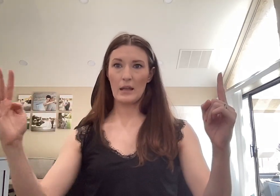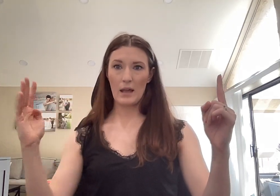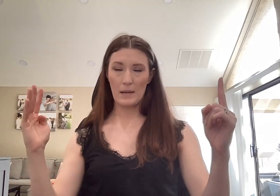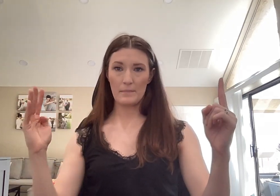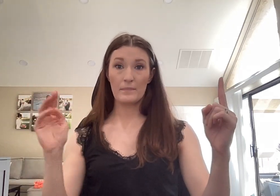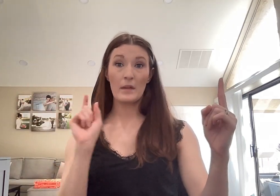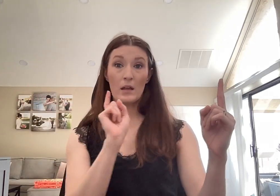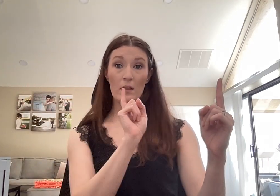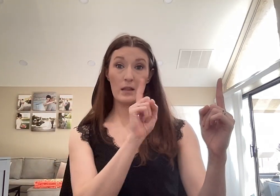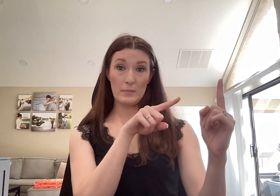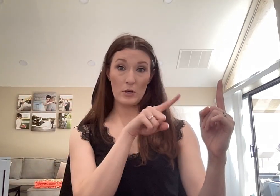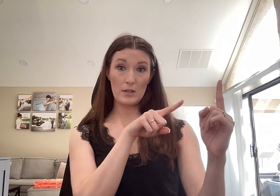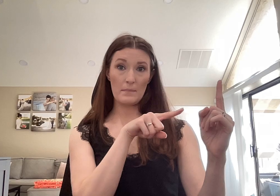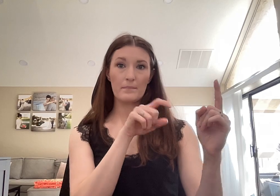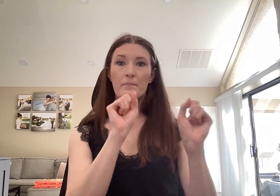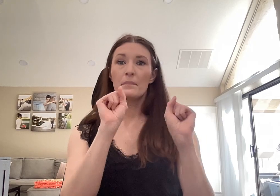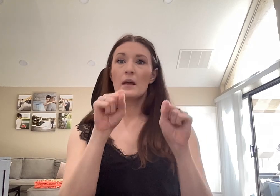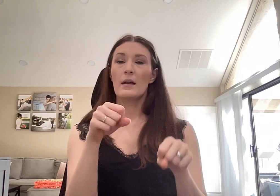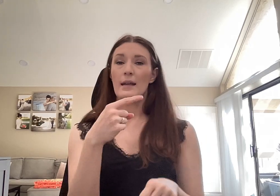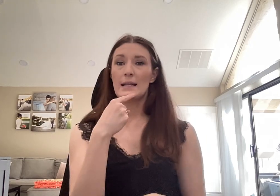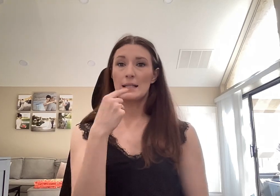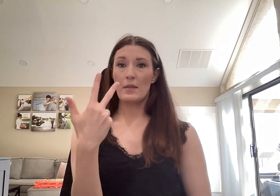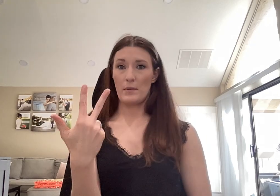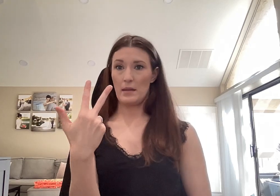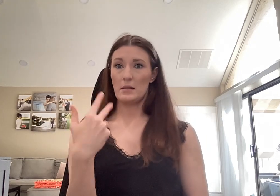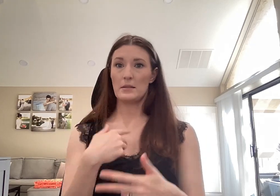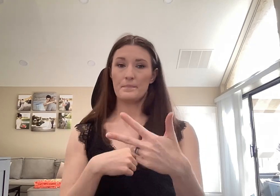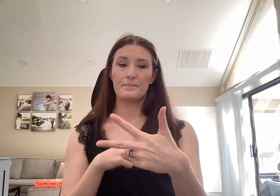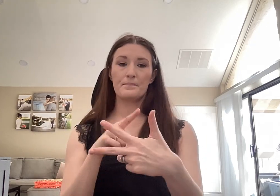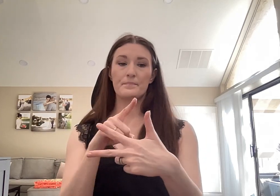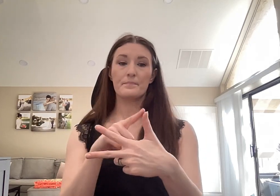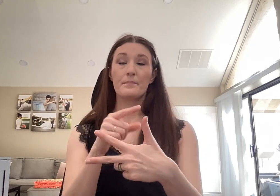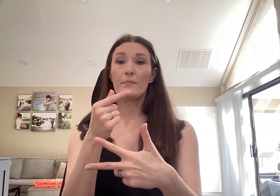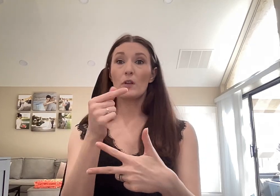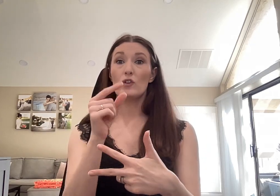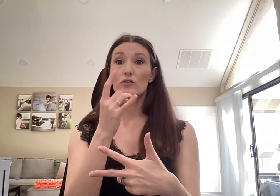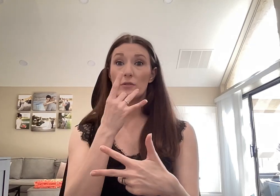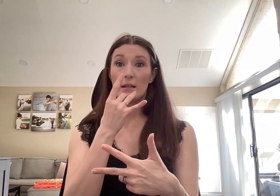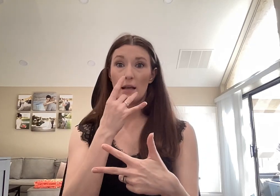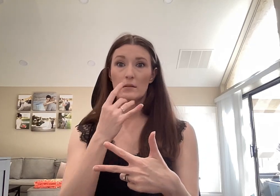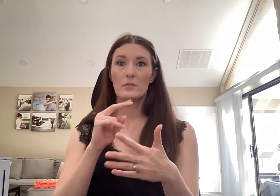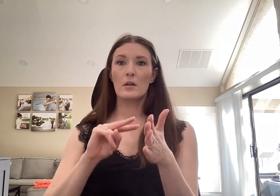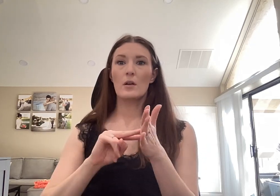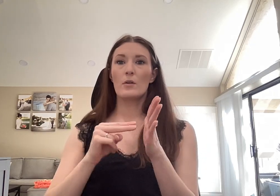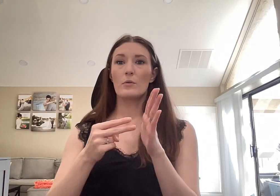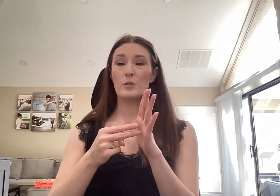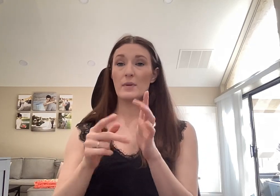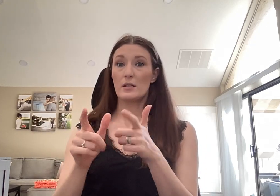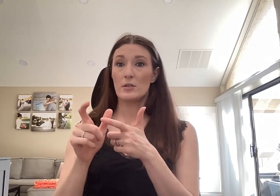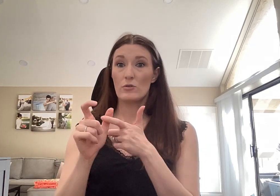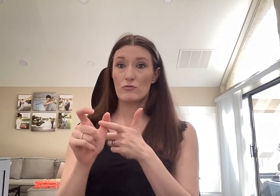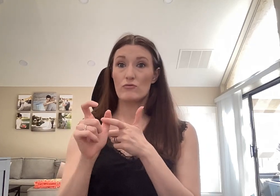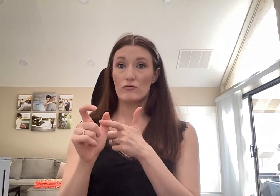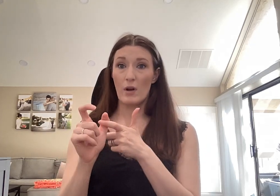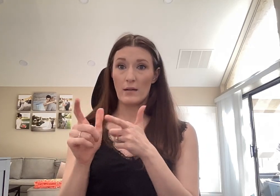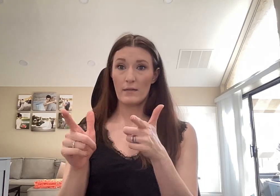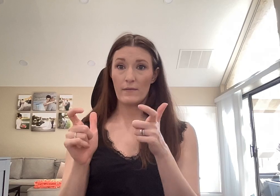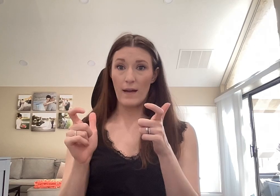Okay. This person can say 3 things. Green light, which means run